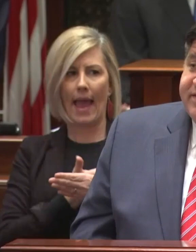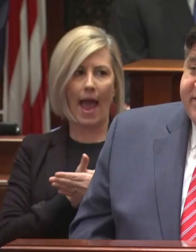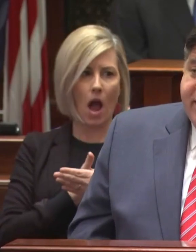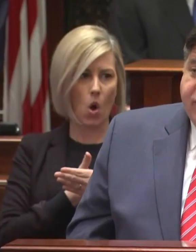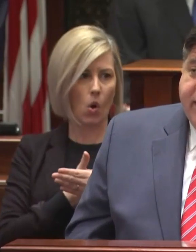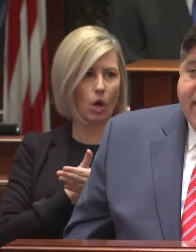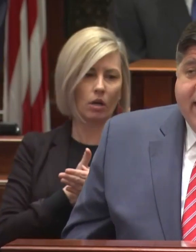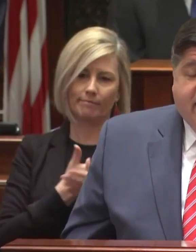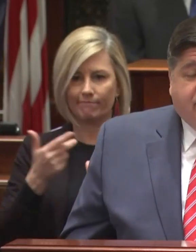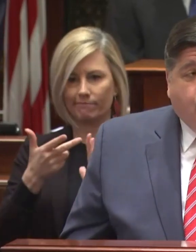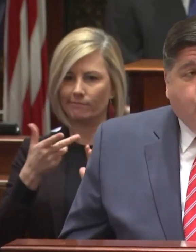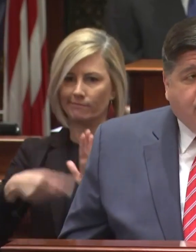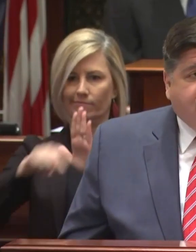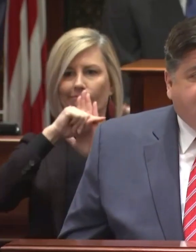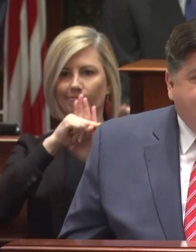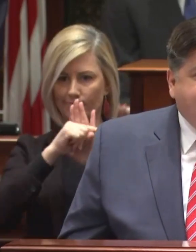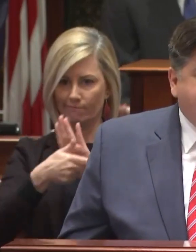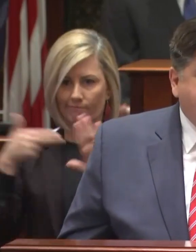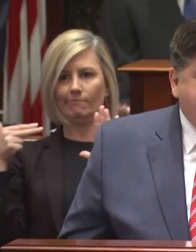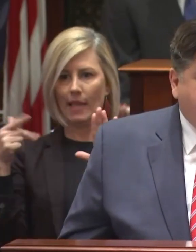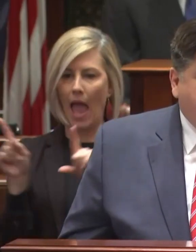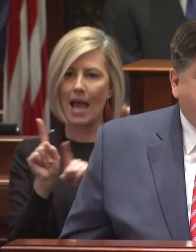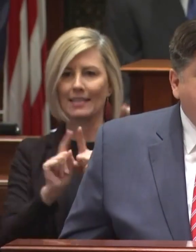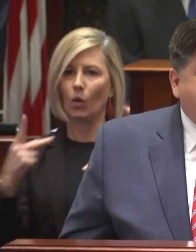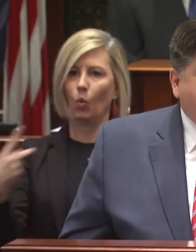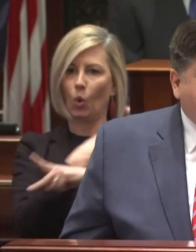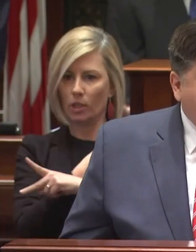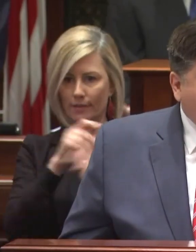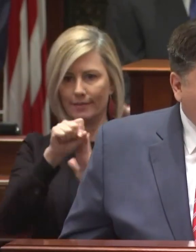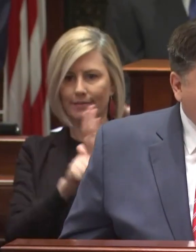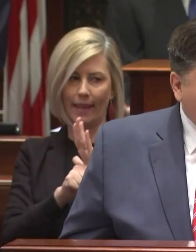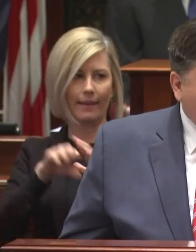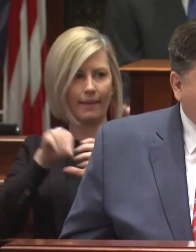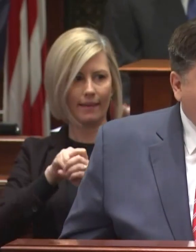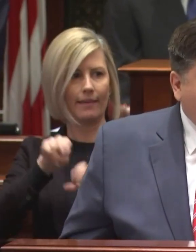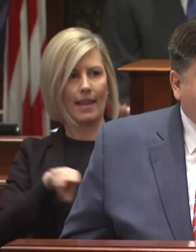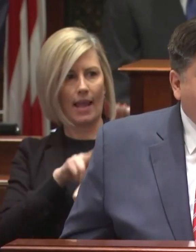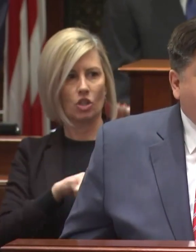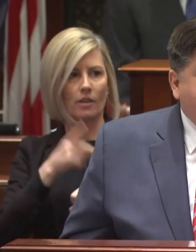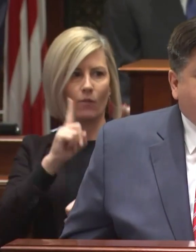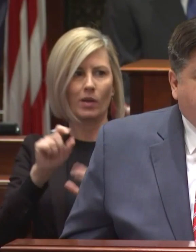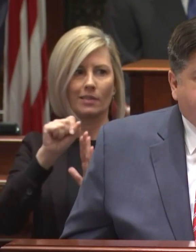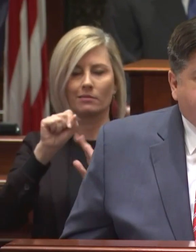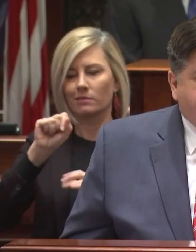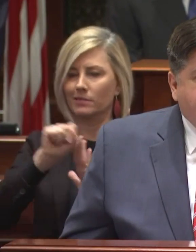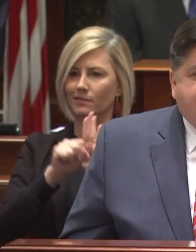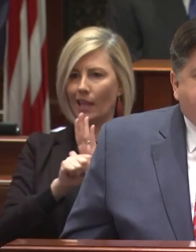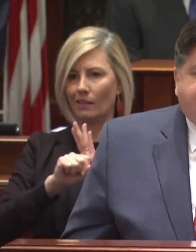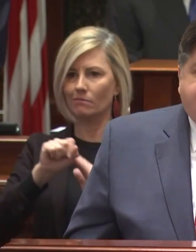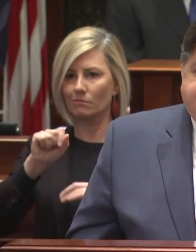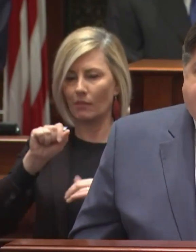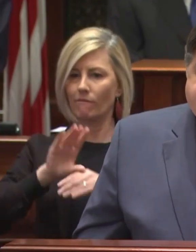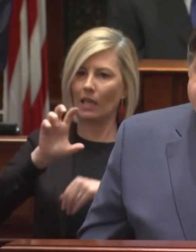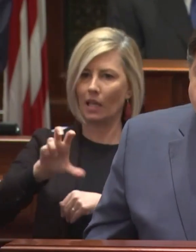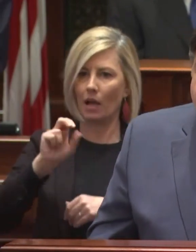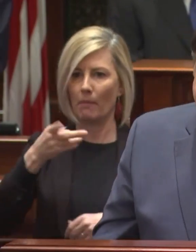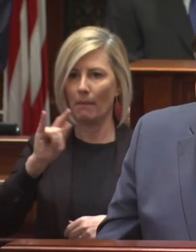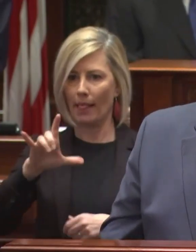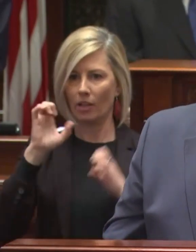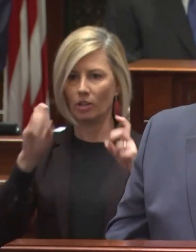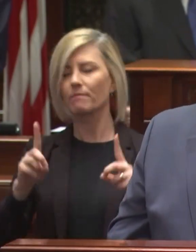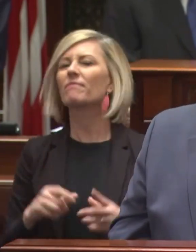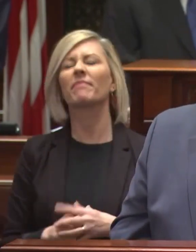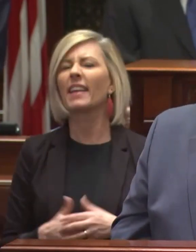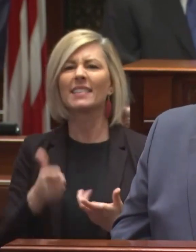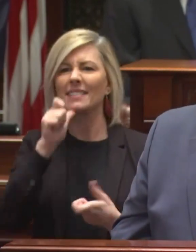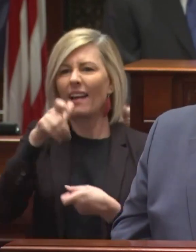ignominious distinction as the worst state in the nation for state funding of public education. This is not nearly